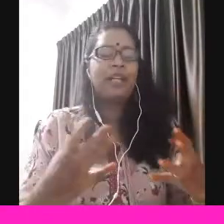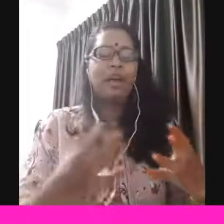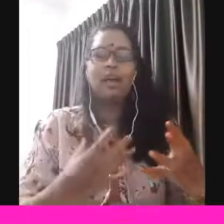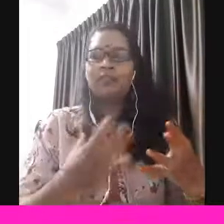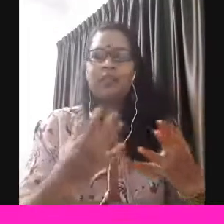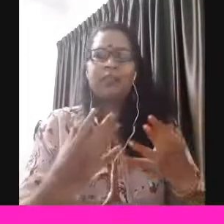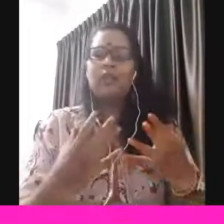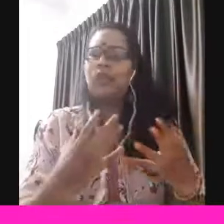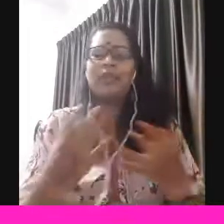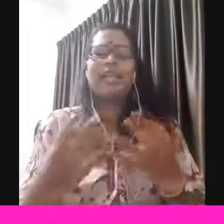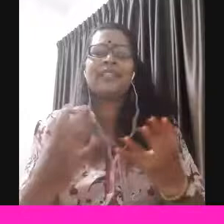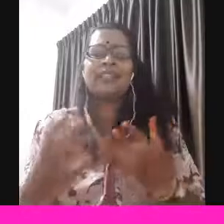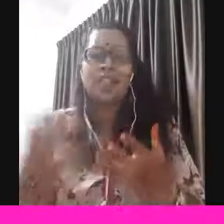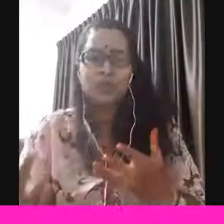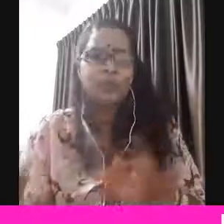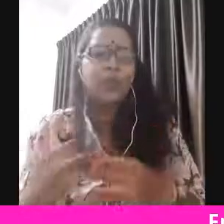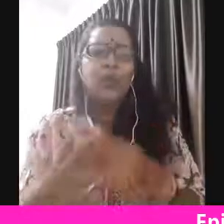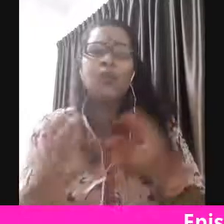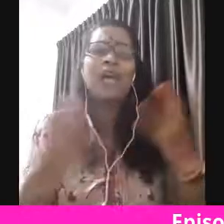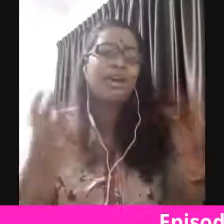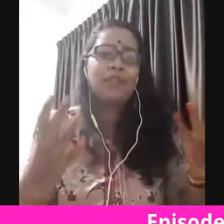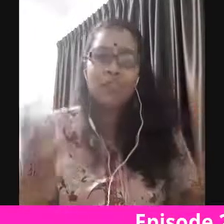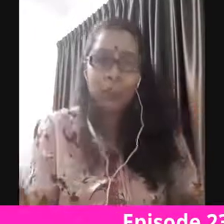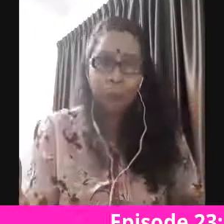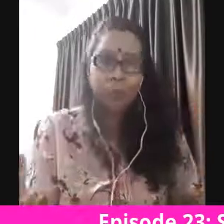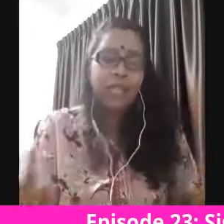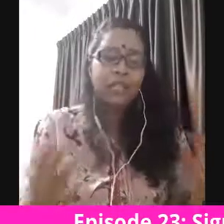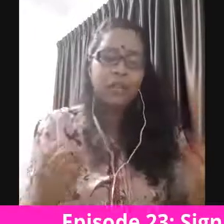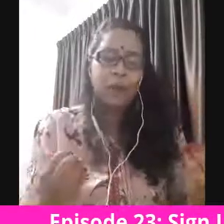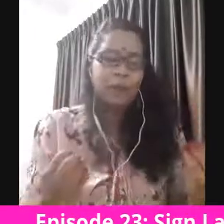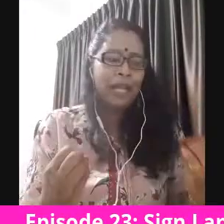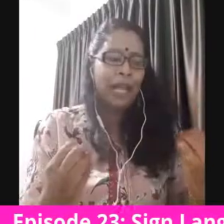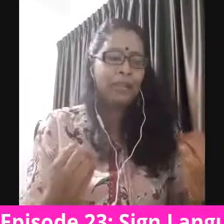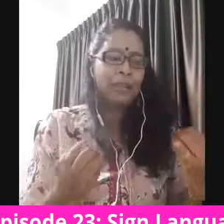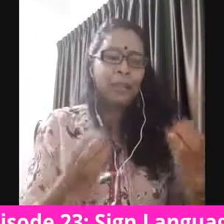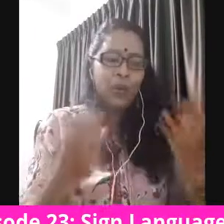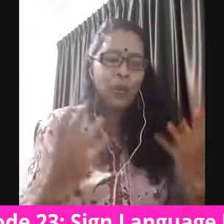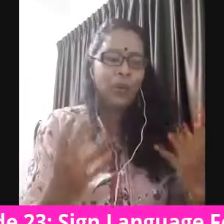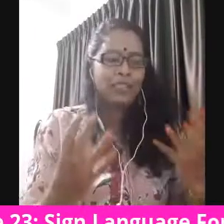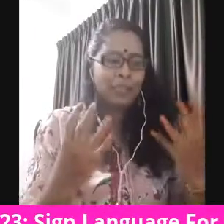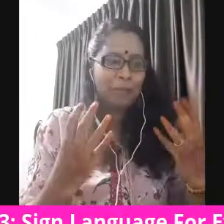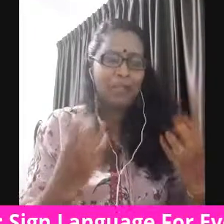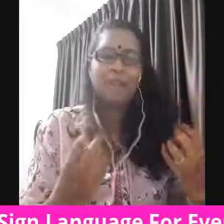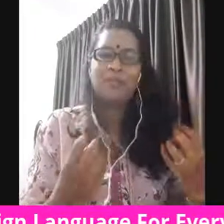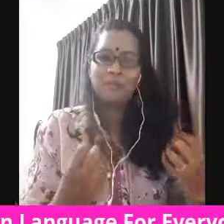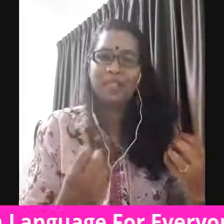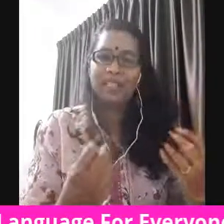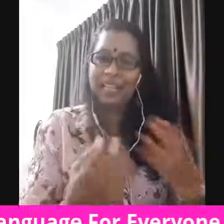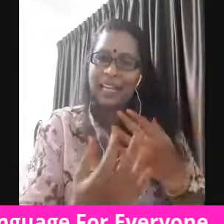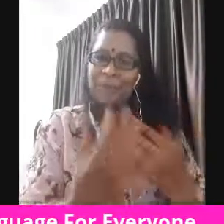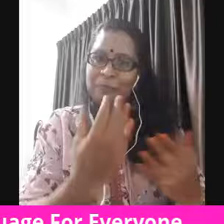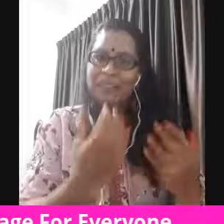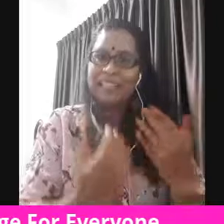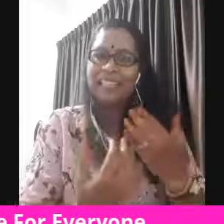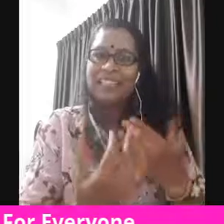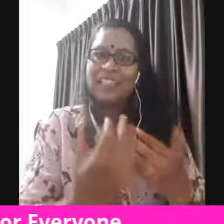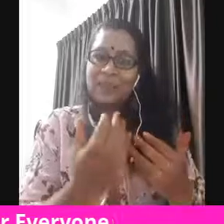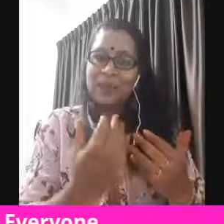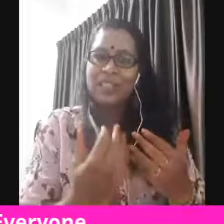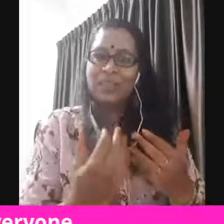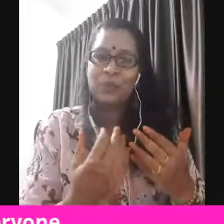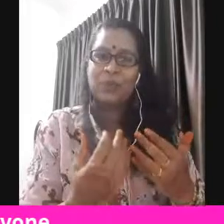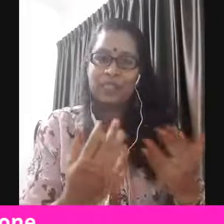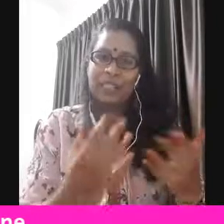know when we go to next transfer, we don't know where we'll go. So, Yeah. and we don't know, sometimes we will